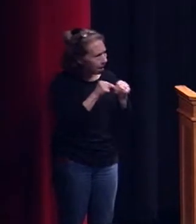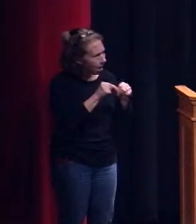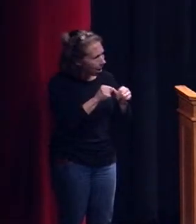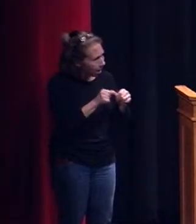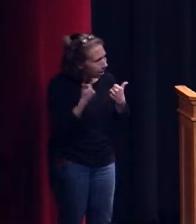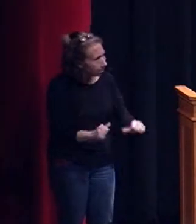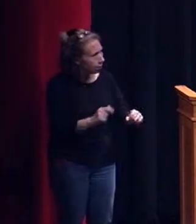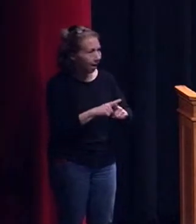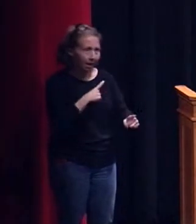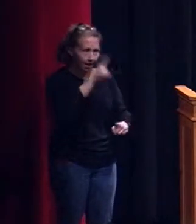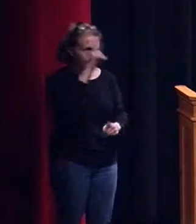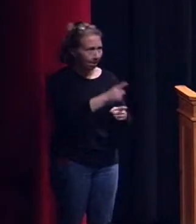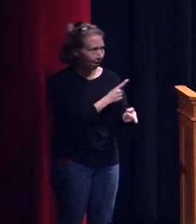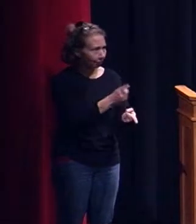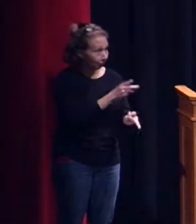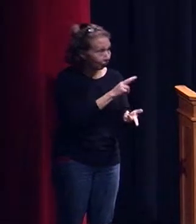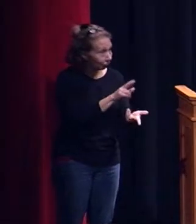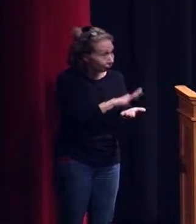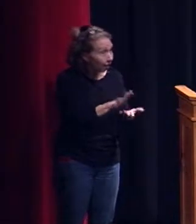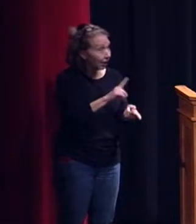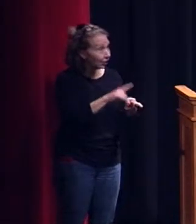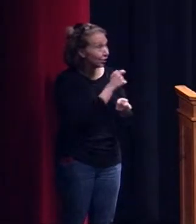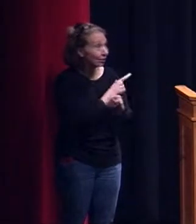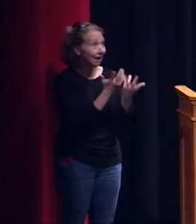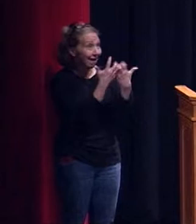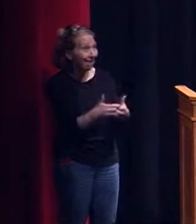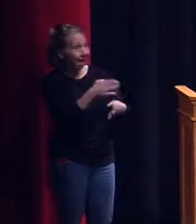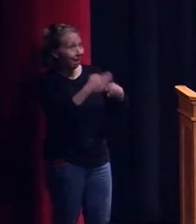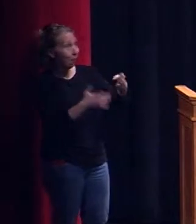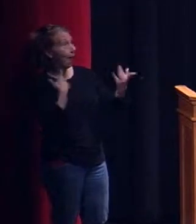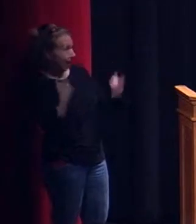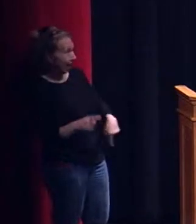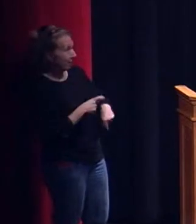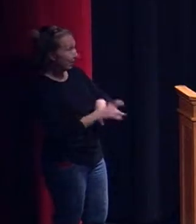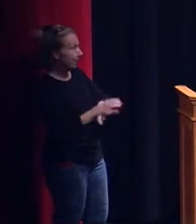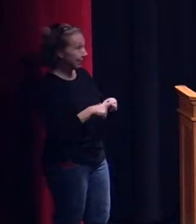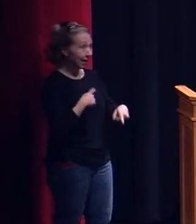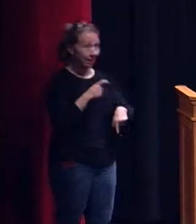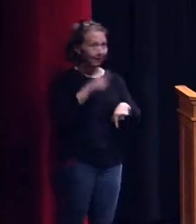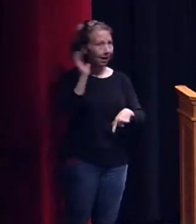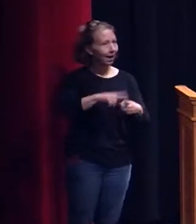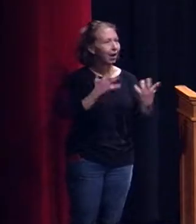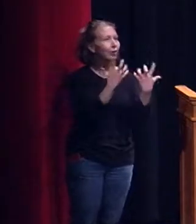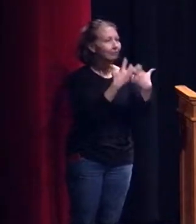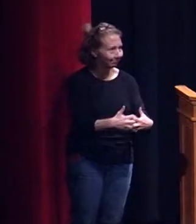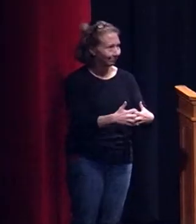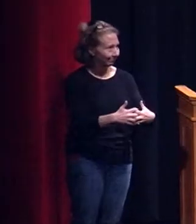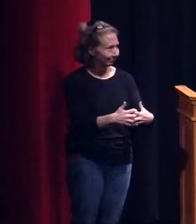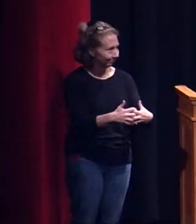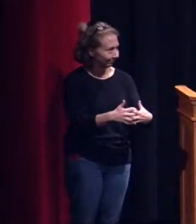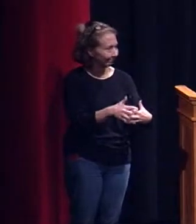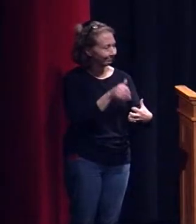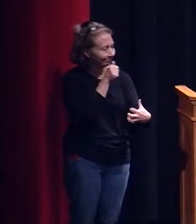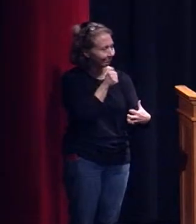trying. Keep a righteous mind because it will all come in due time. Time in the making.